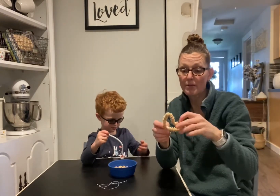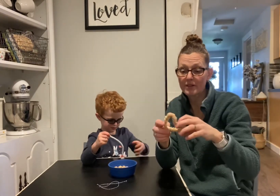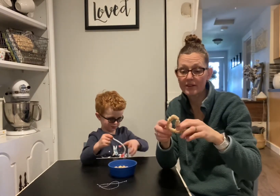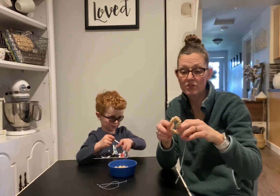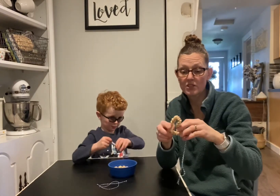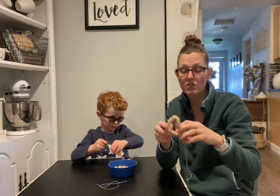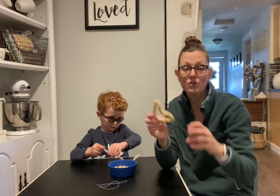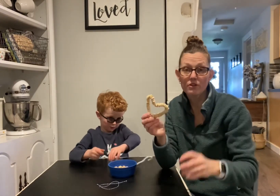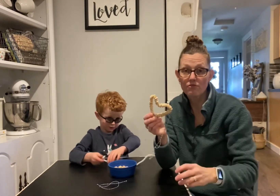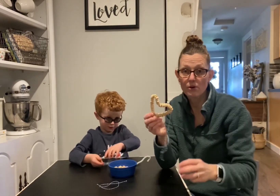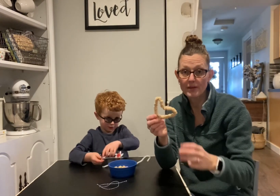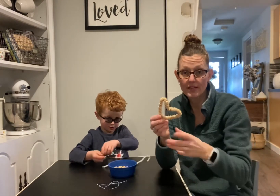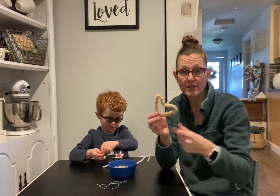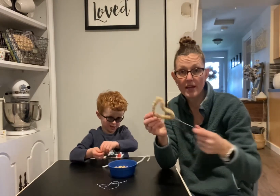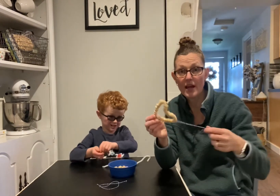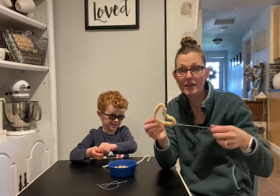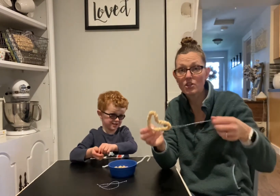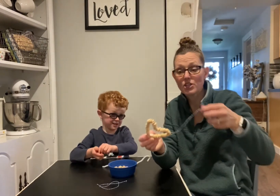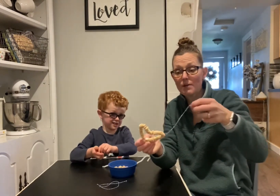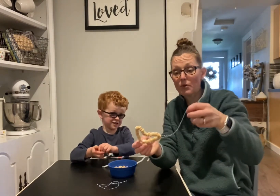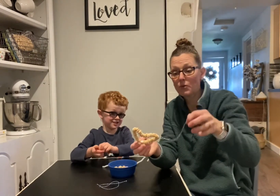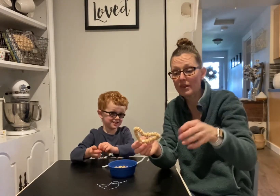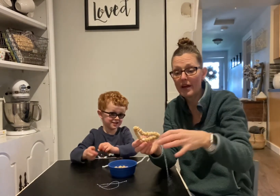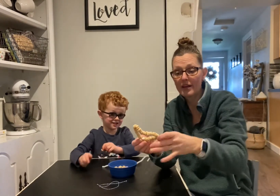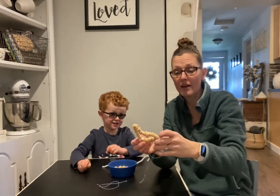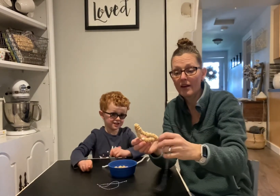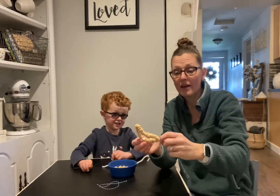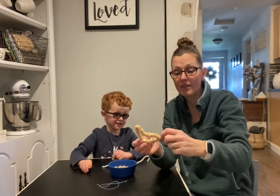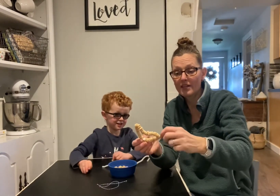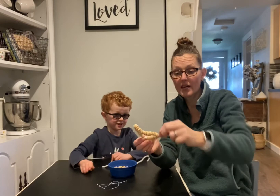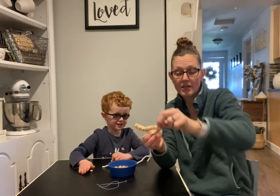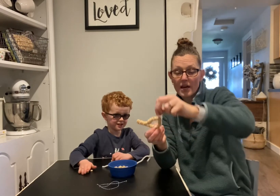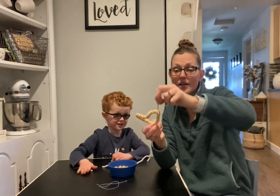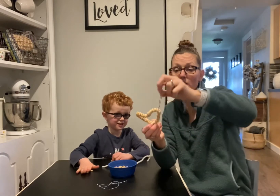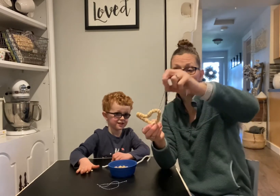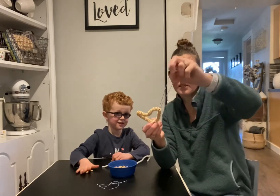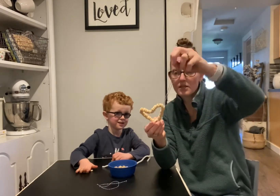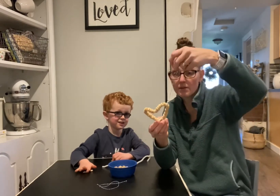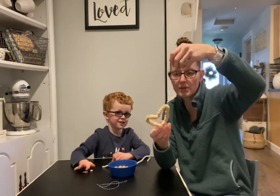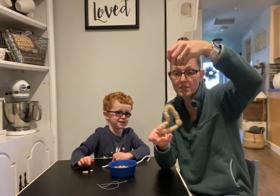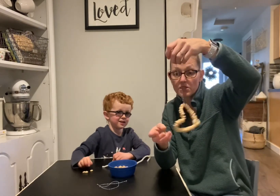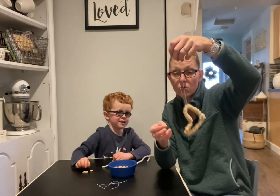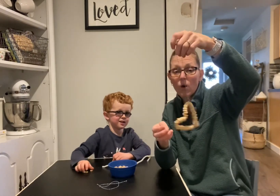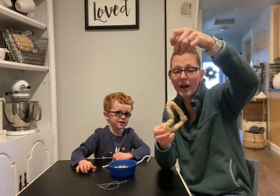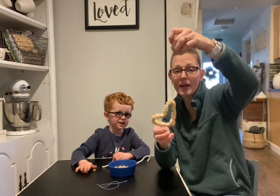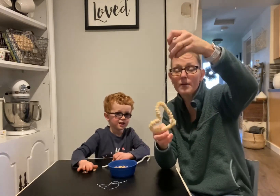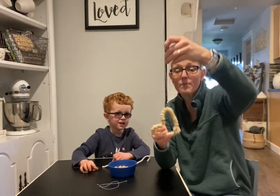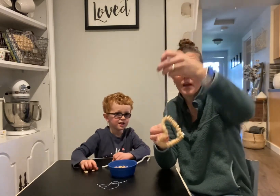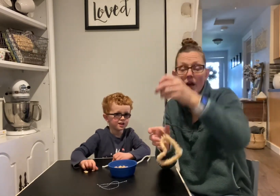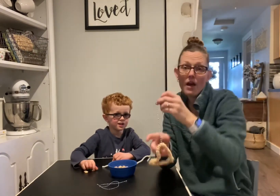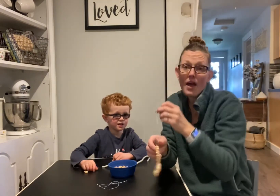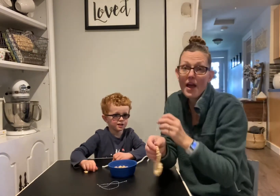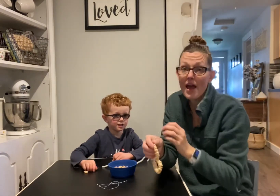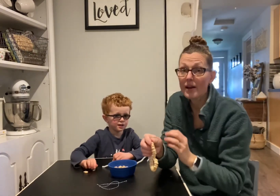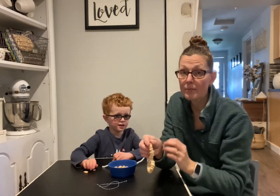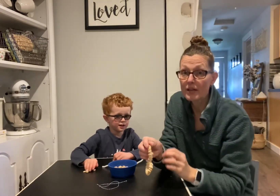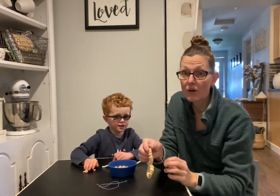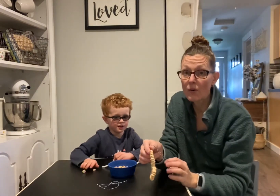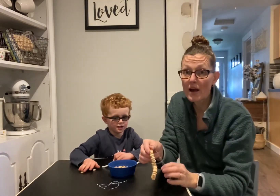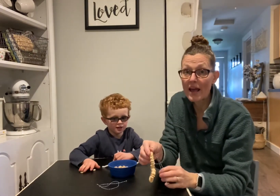cleaners is you can form it into any shape you would like. Then I tied on a piece of twine, and I'm gonna go hang it